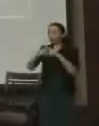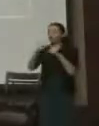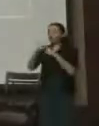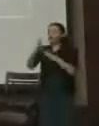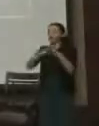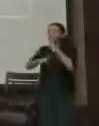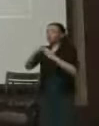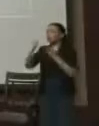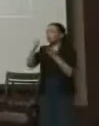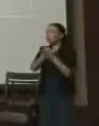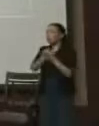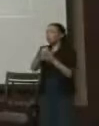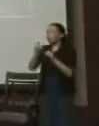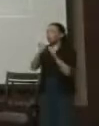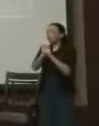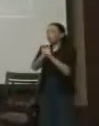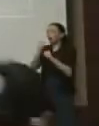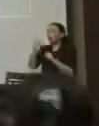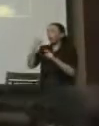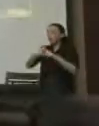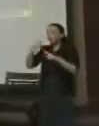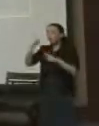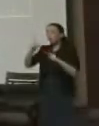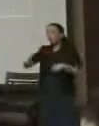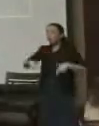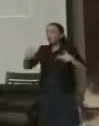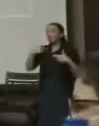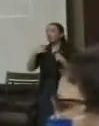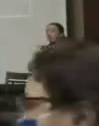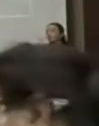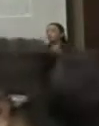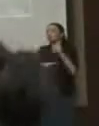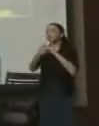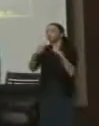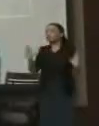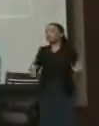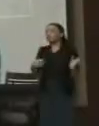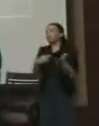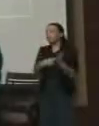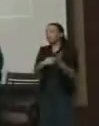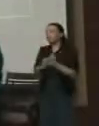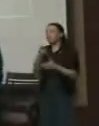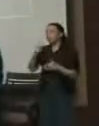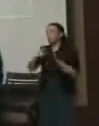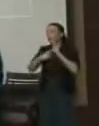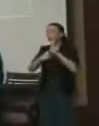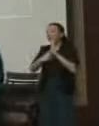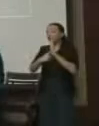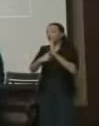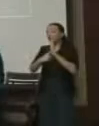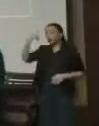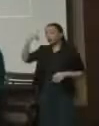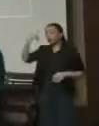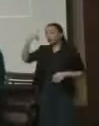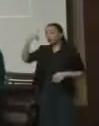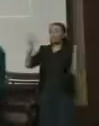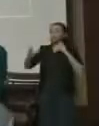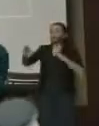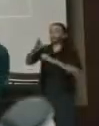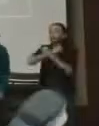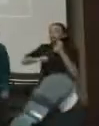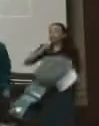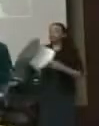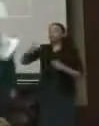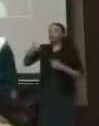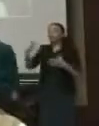artist. She lives with the condition of multiple disability and has represented India at various international conferences